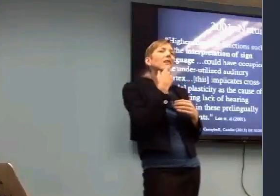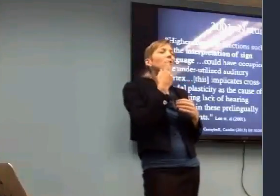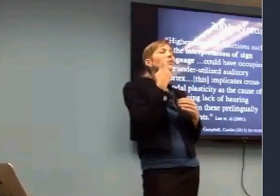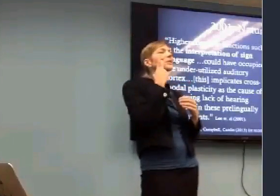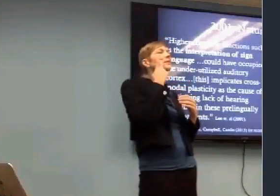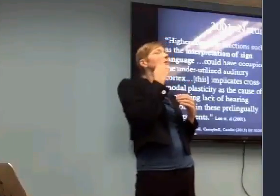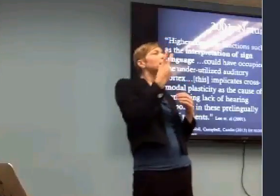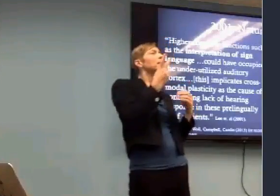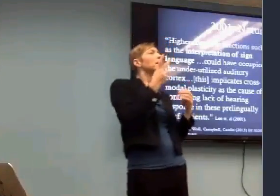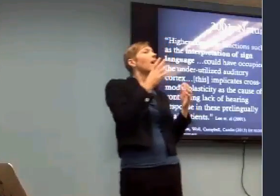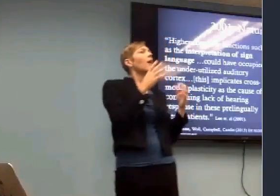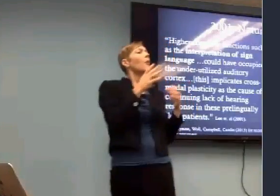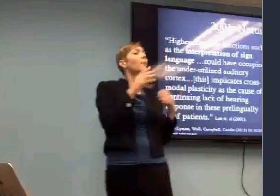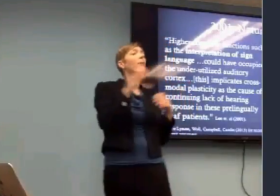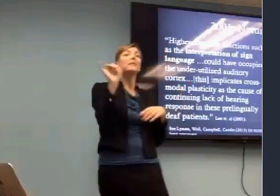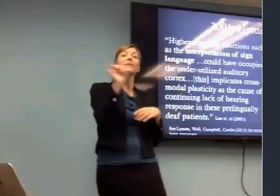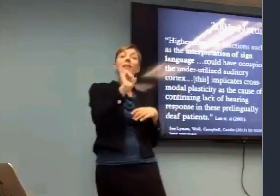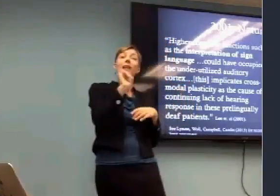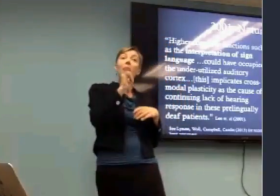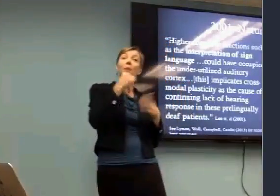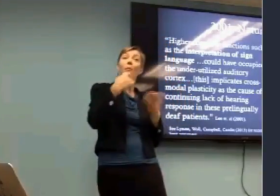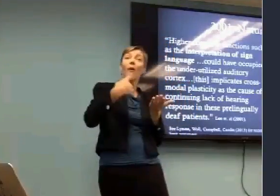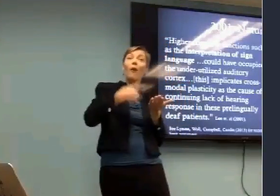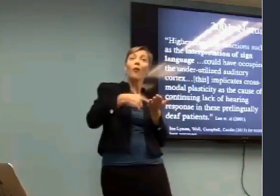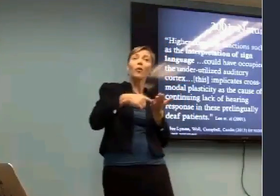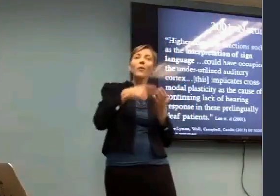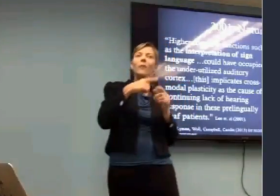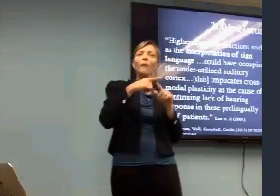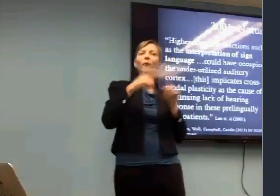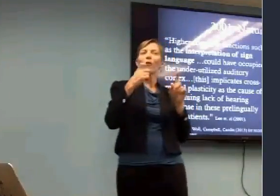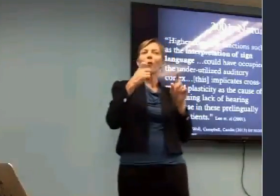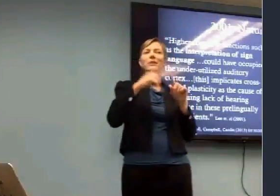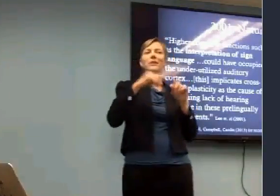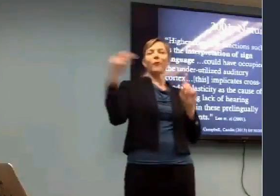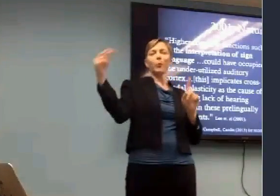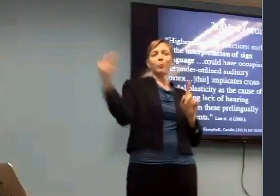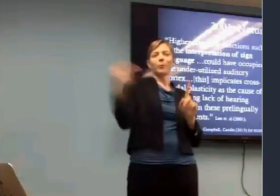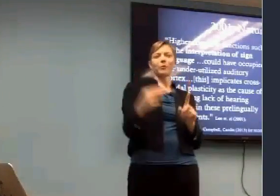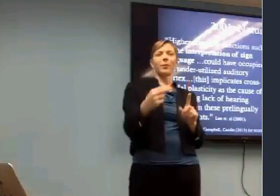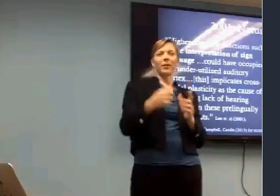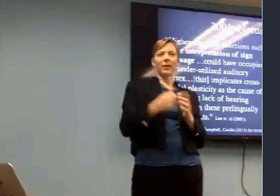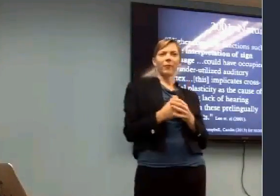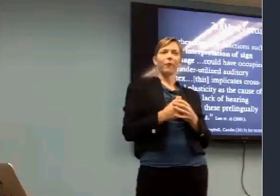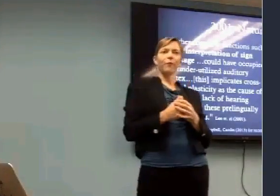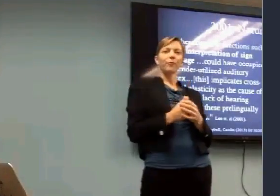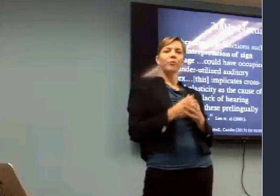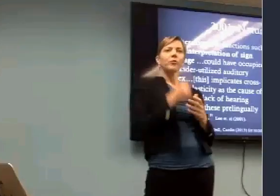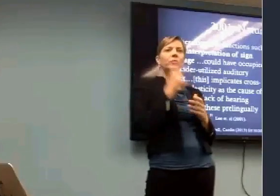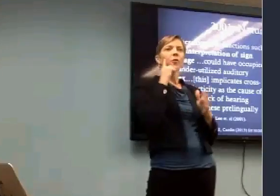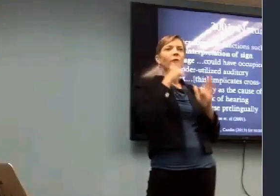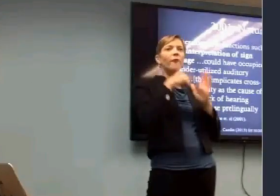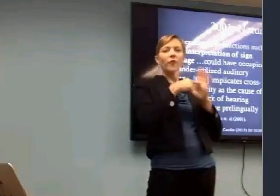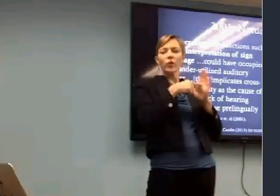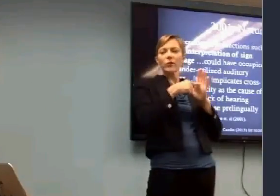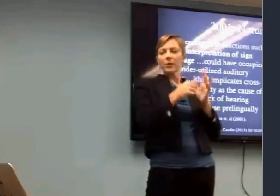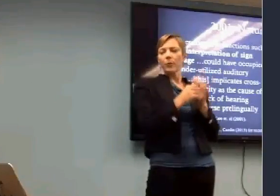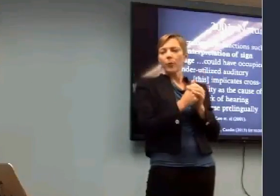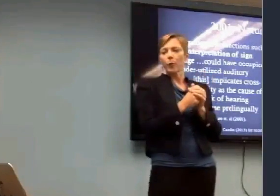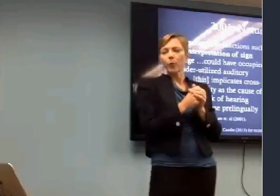More recently, we see the same argument, but from a different vantage point.